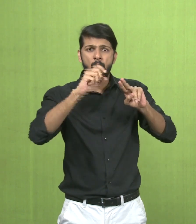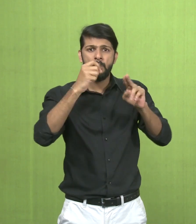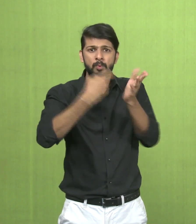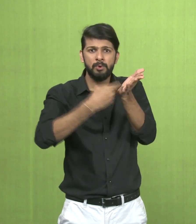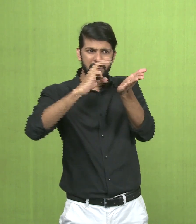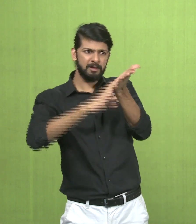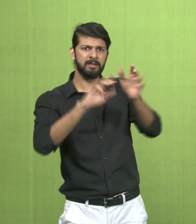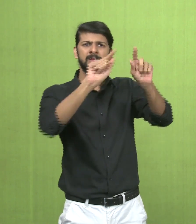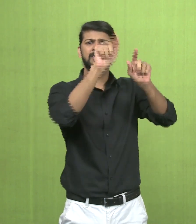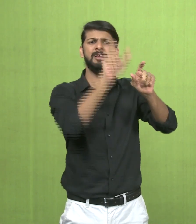third, form;